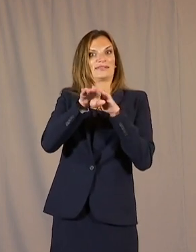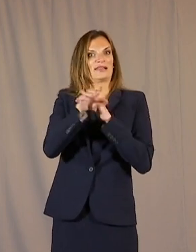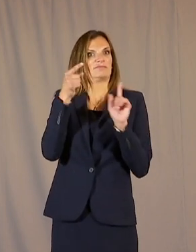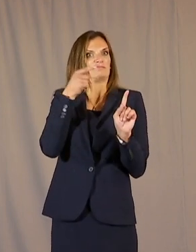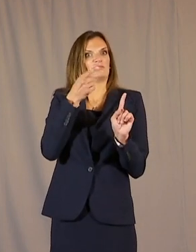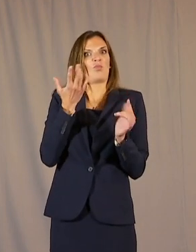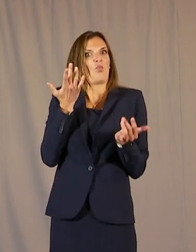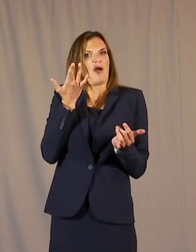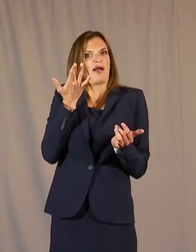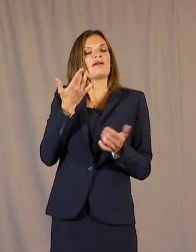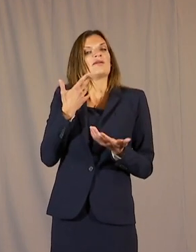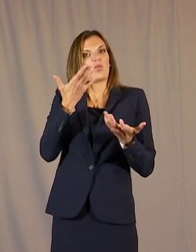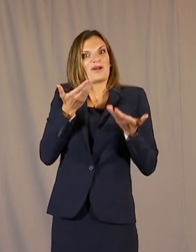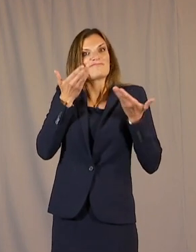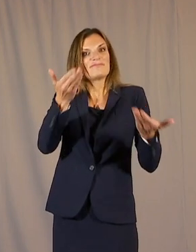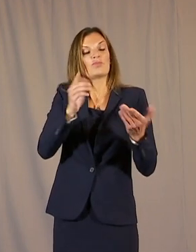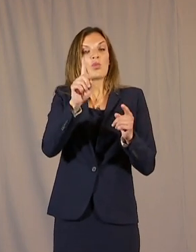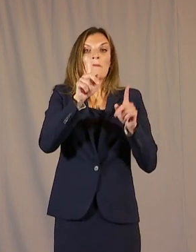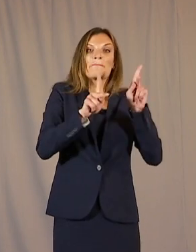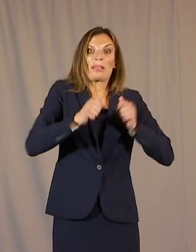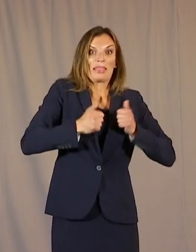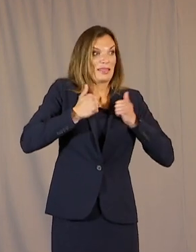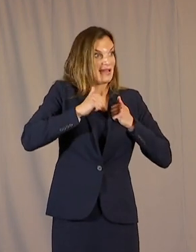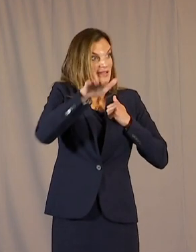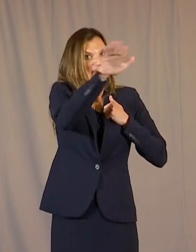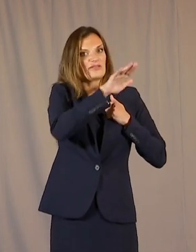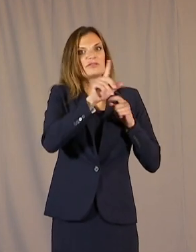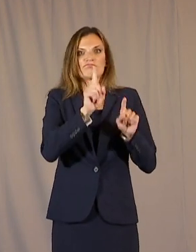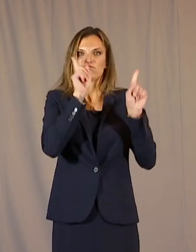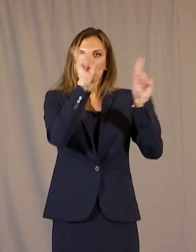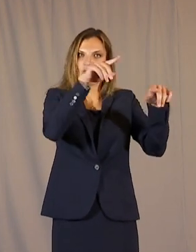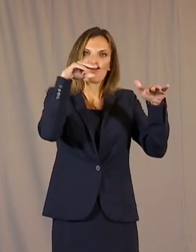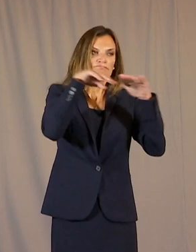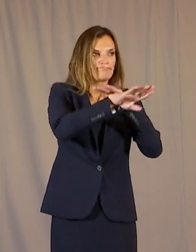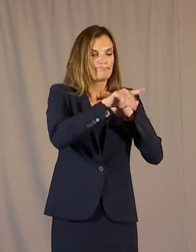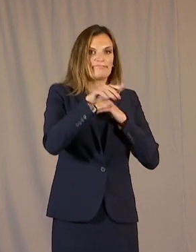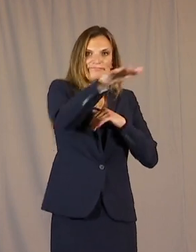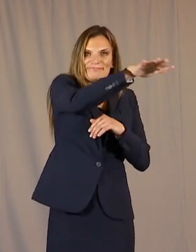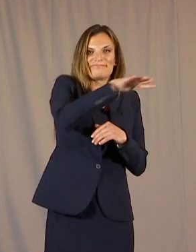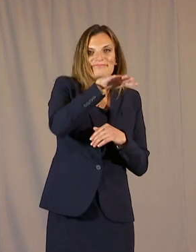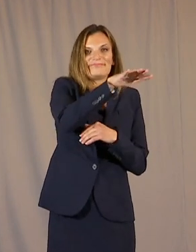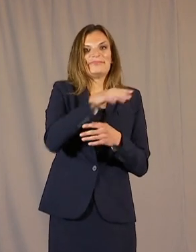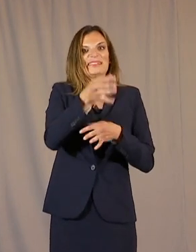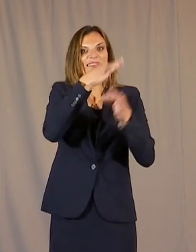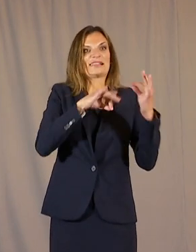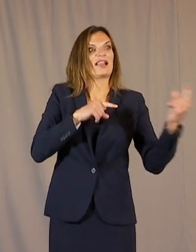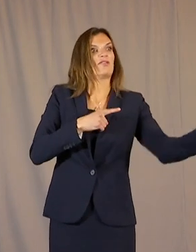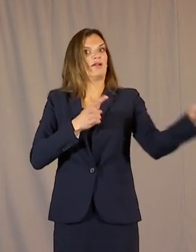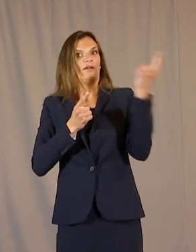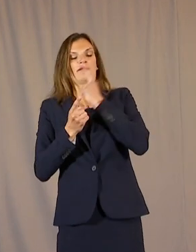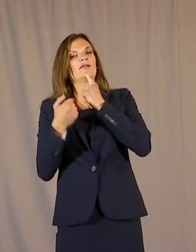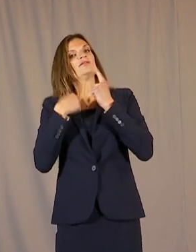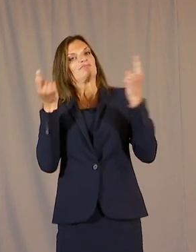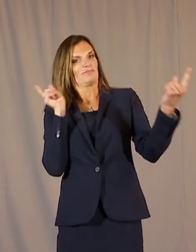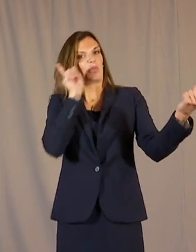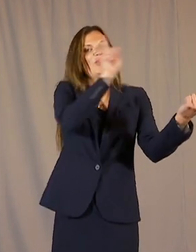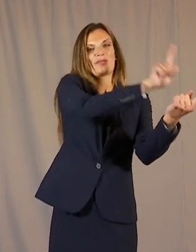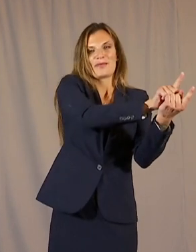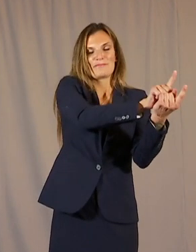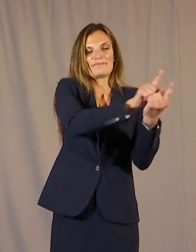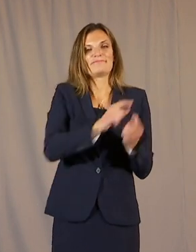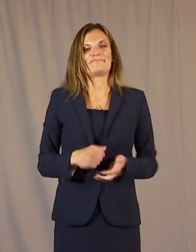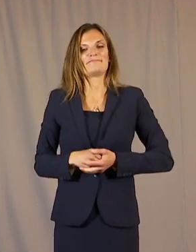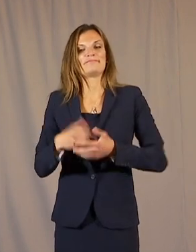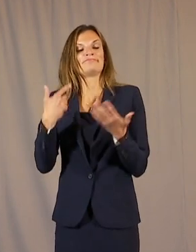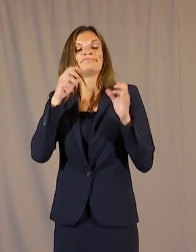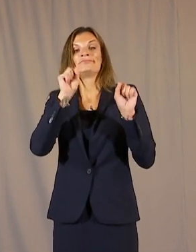people where they were. And they had so many ways that they could provide services. People could drive up to the services, they could take the services